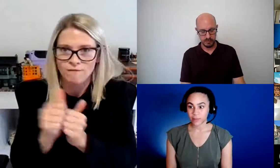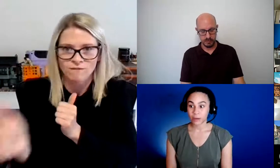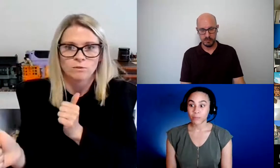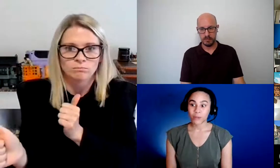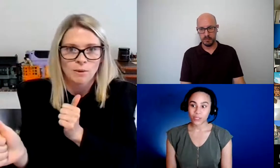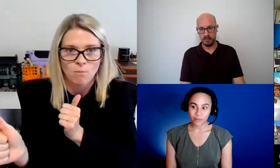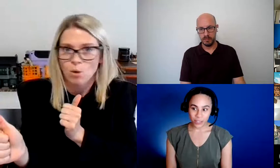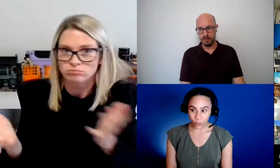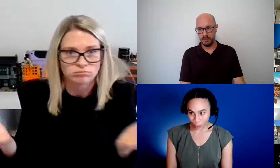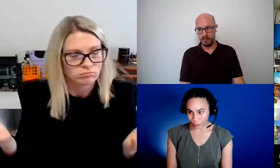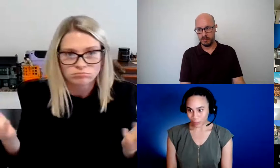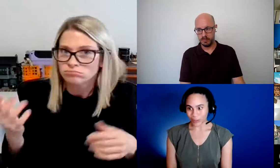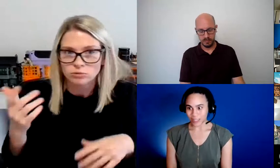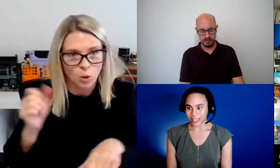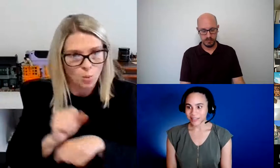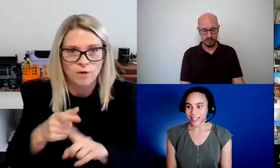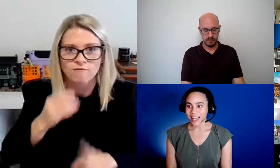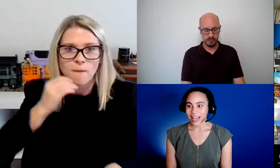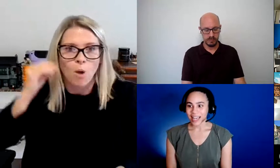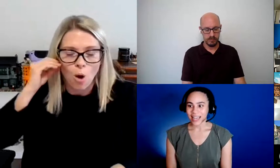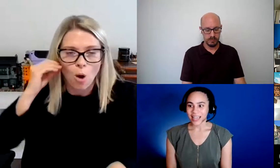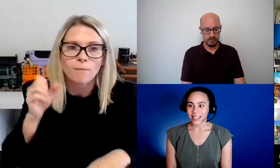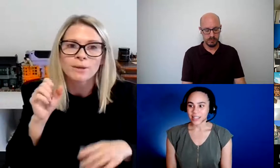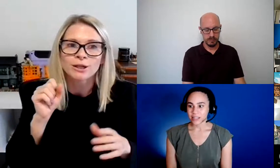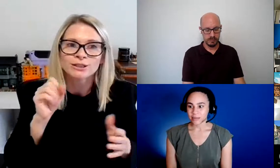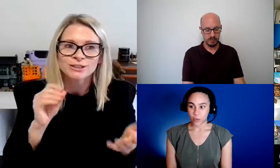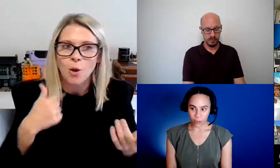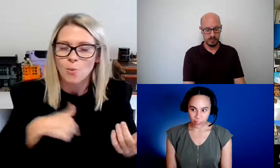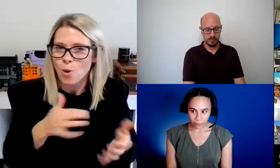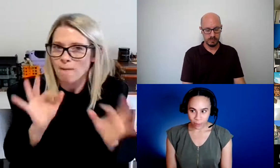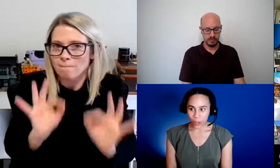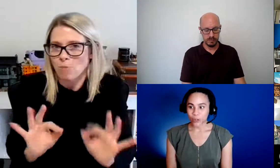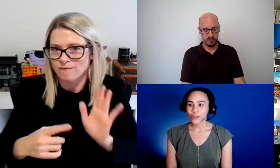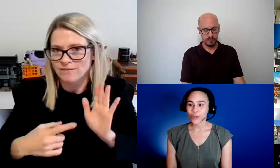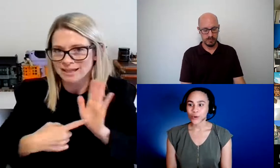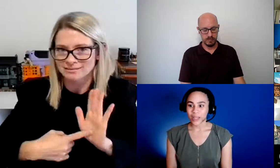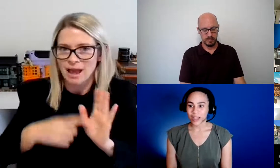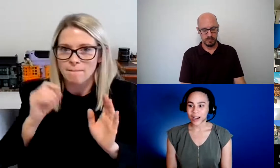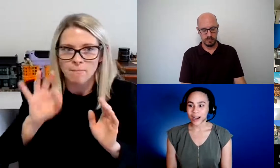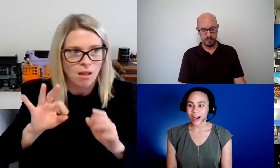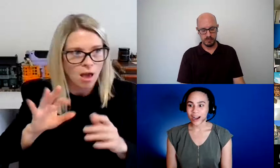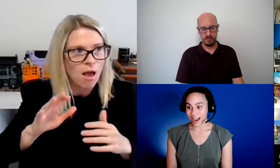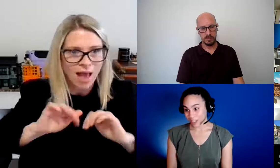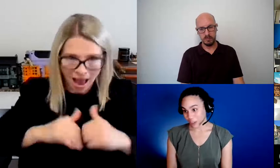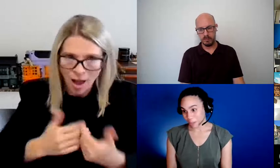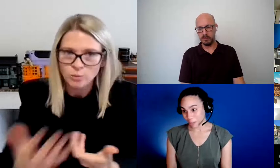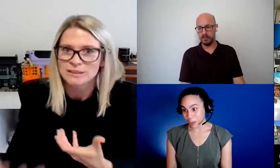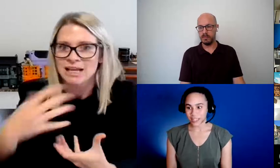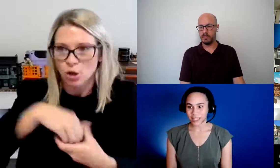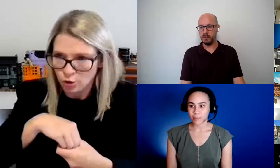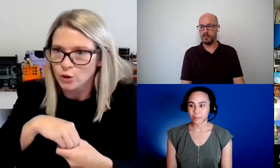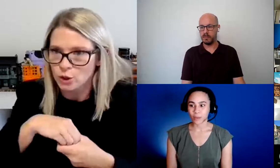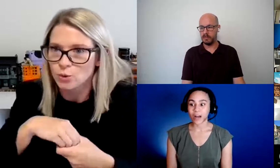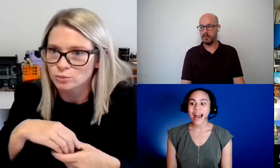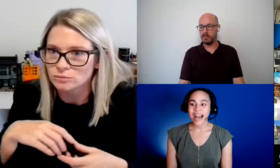Most of us work remotely and are working from home. So, we are actually a perfect example of